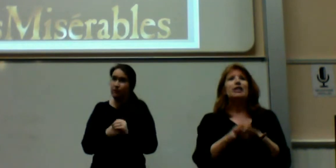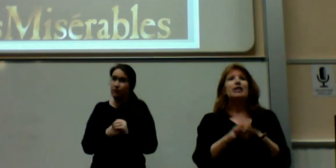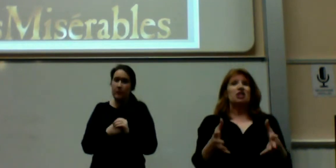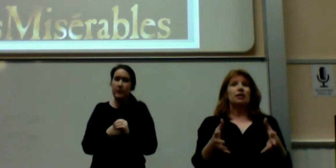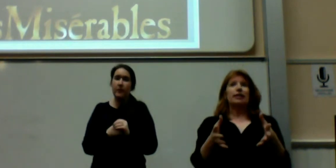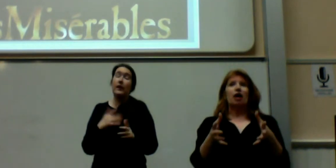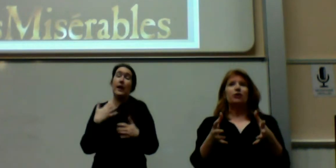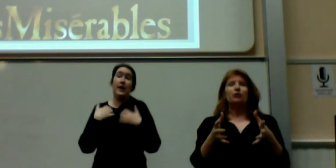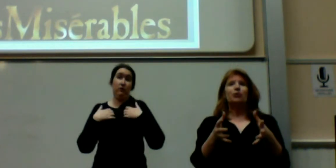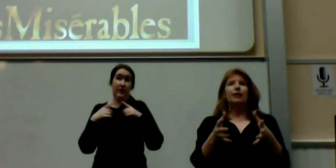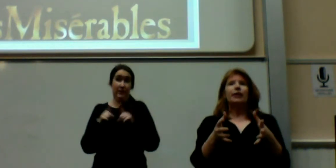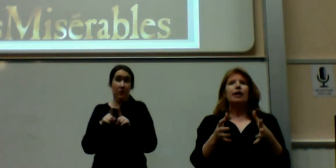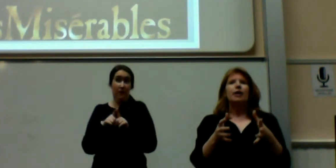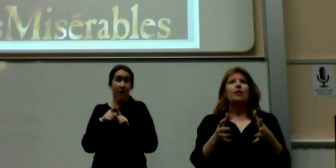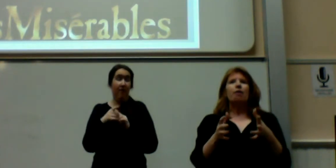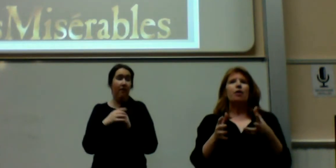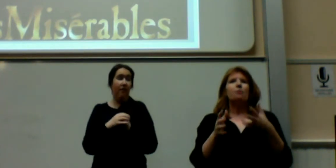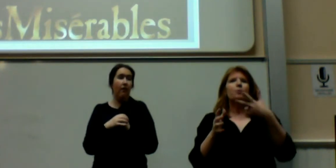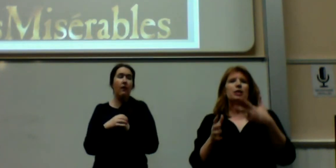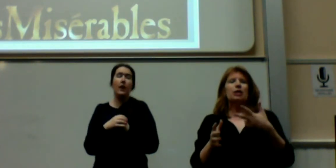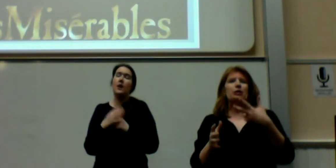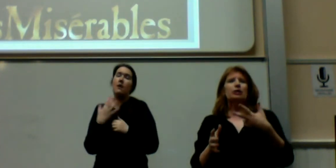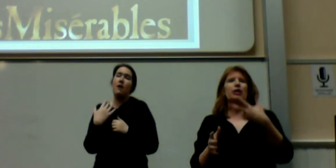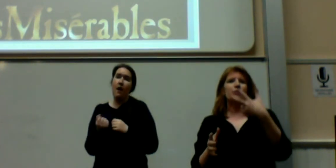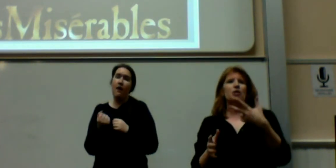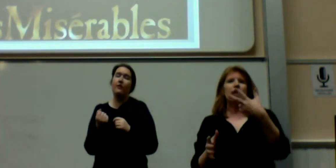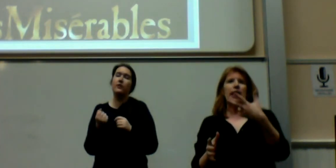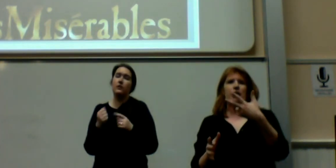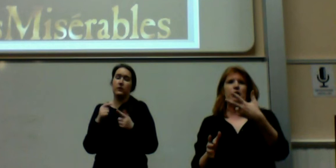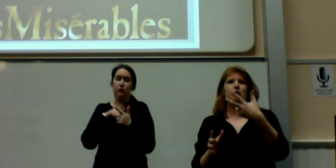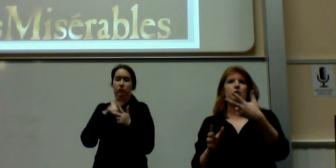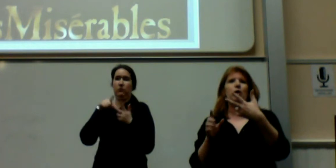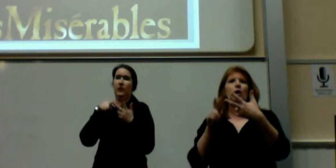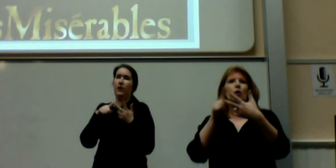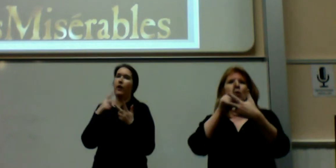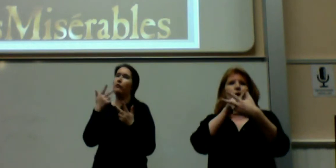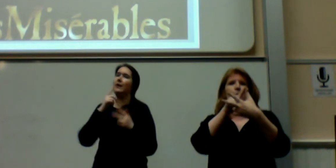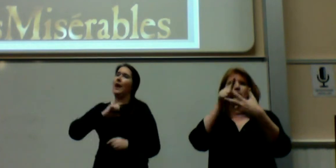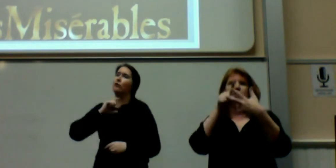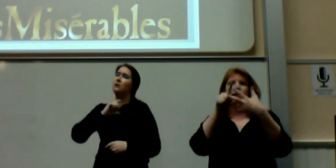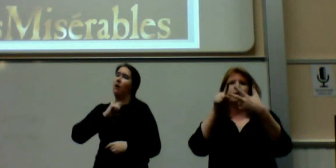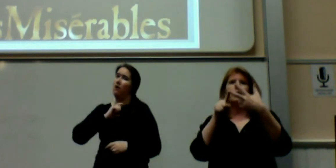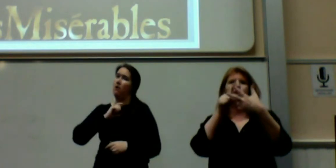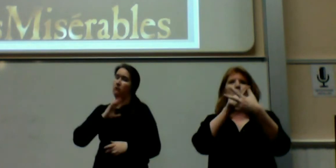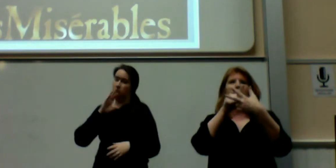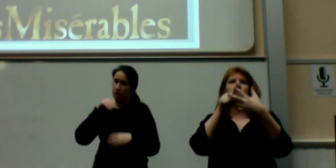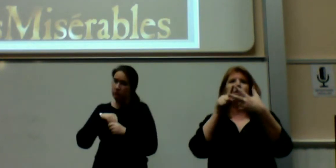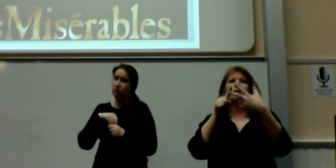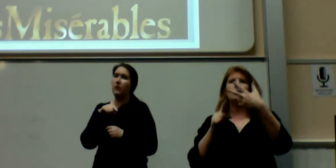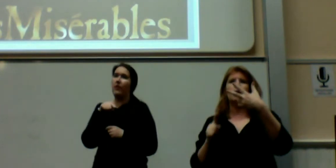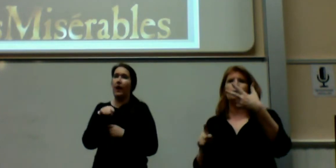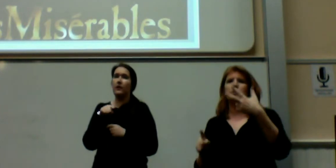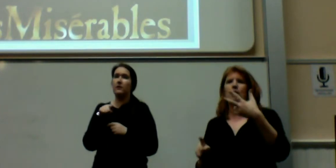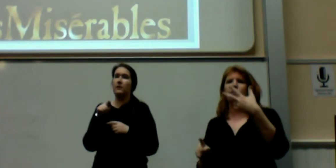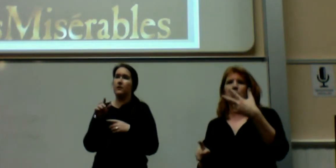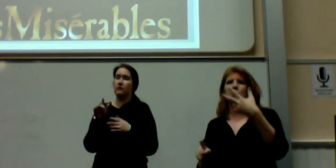And interestingly enough, there are particularly three characters who represent each one of